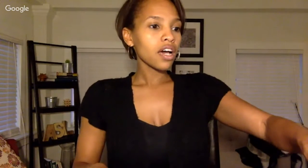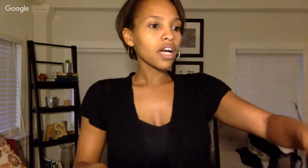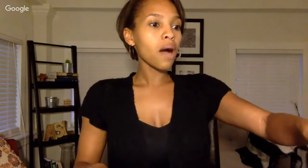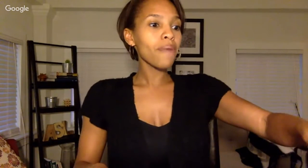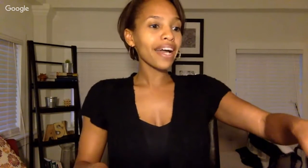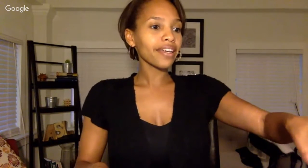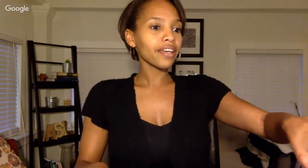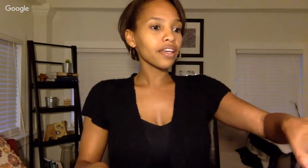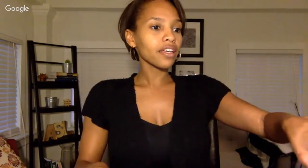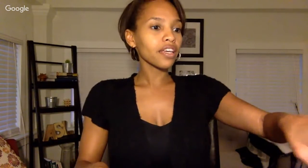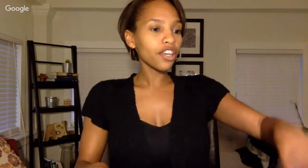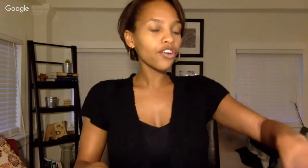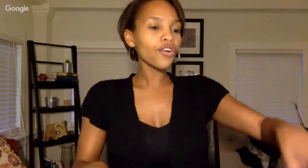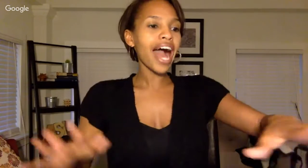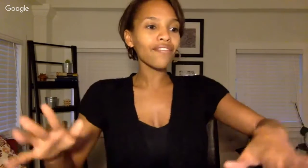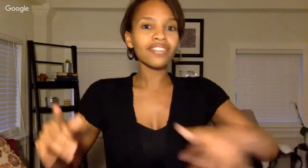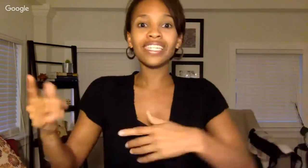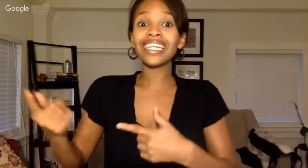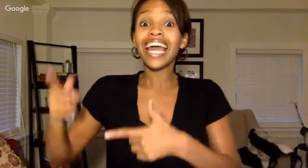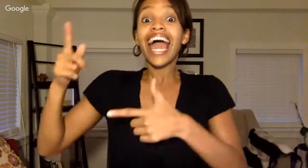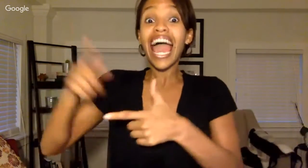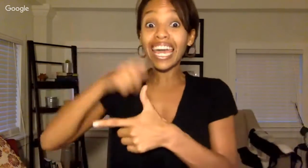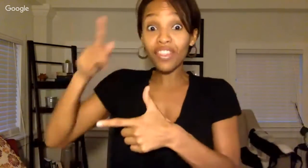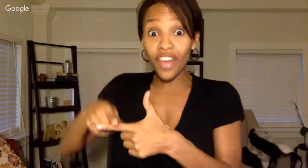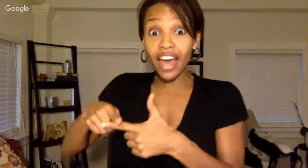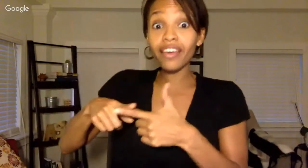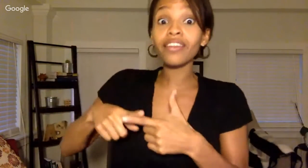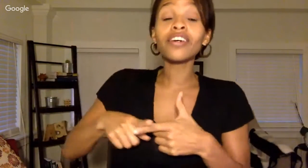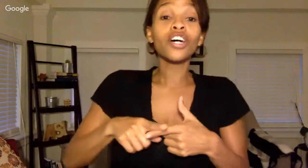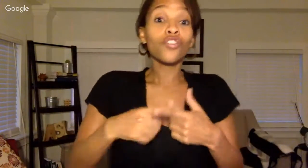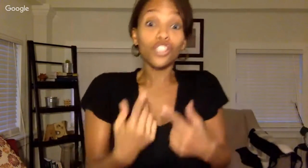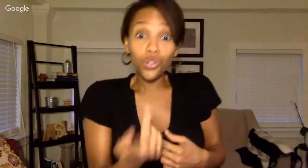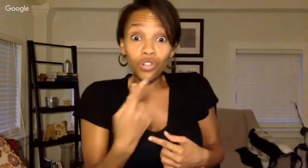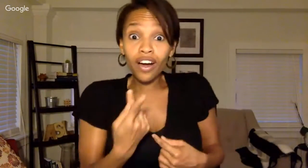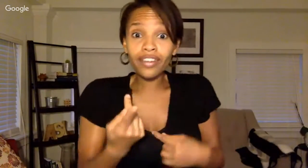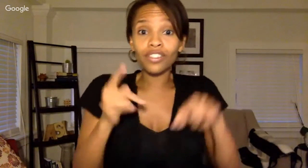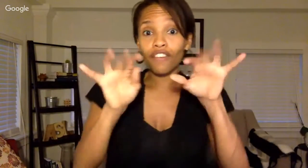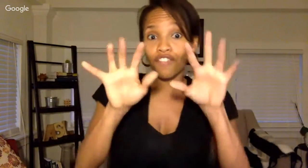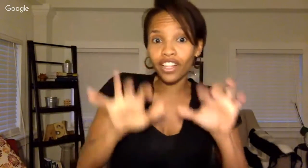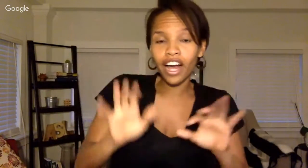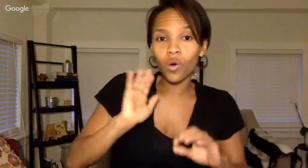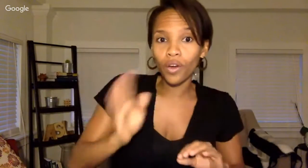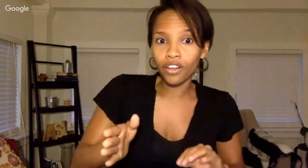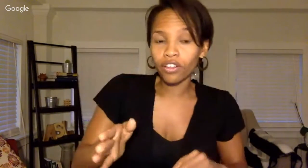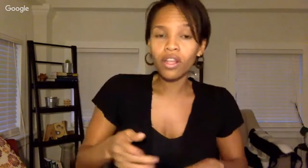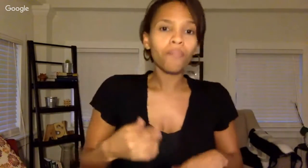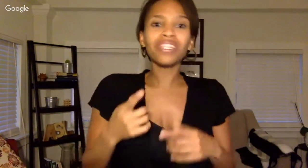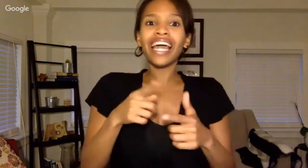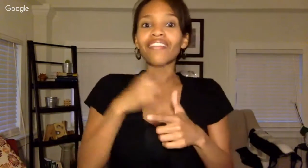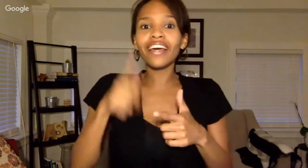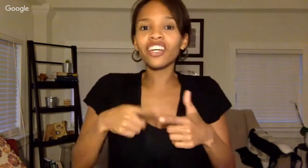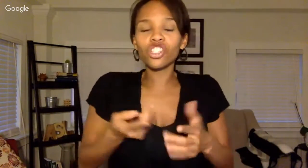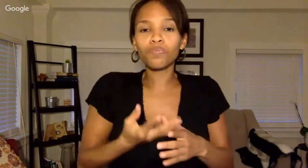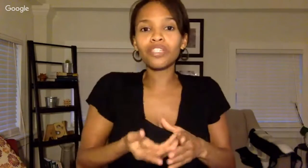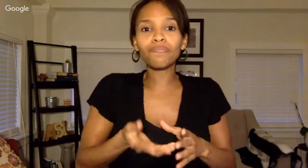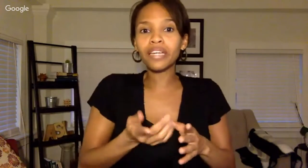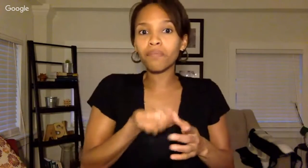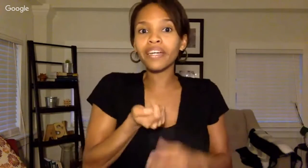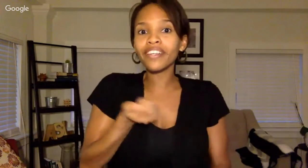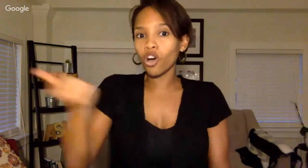come back here, have a seat, and then the two of us fill out will. But the and then can just be completely